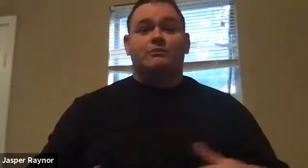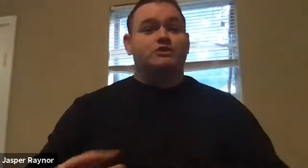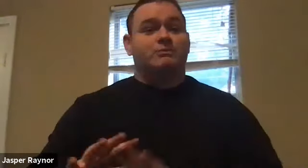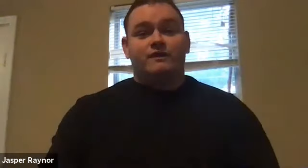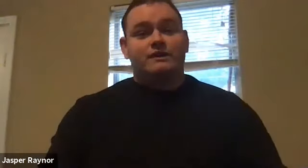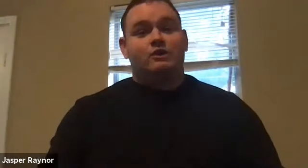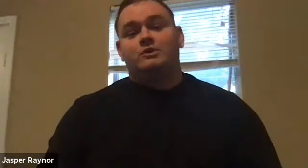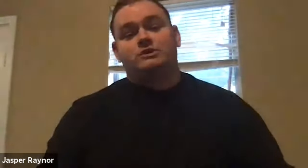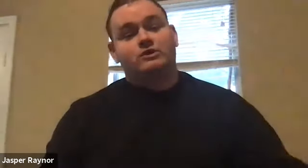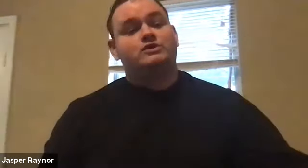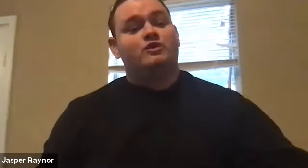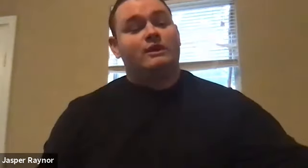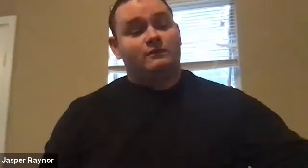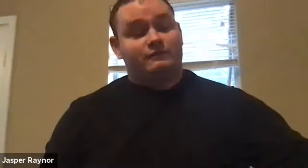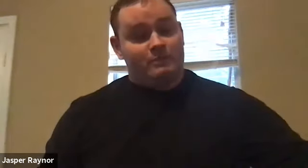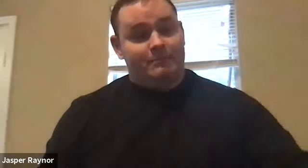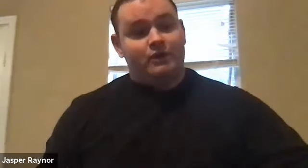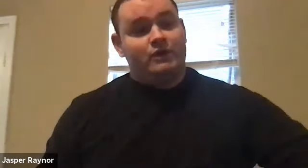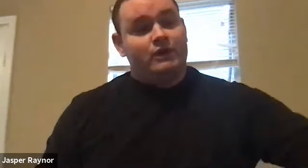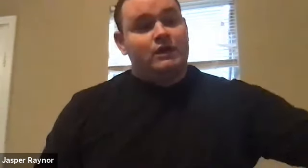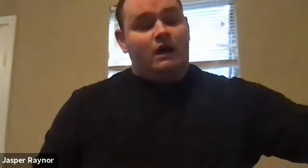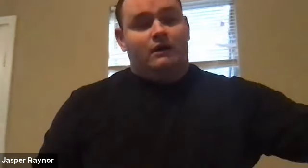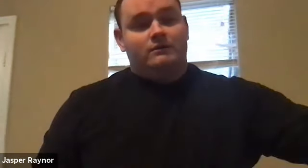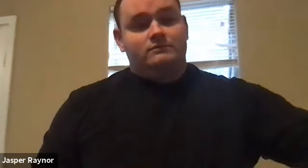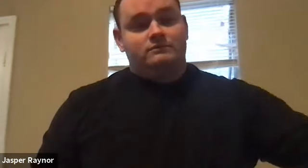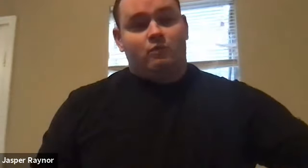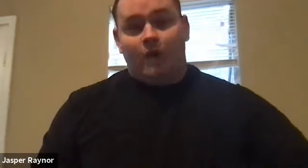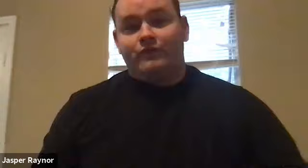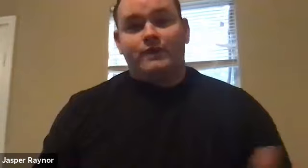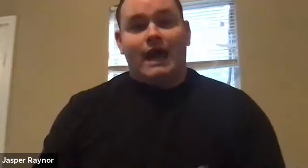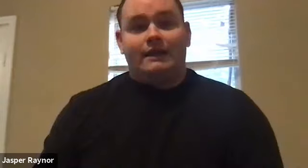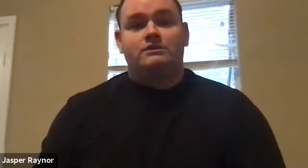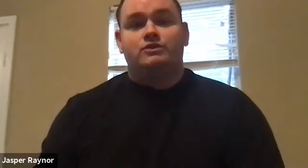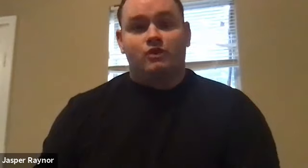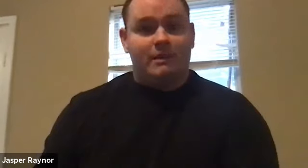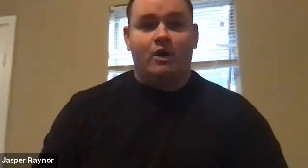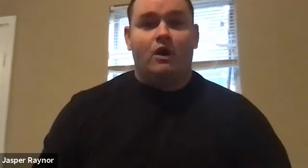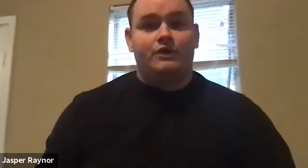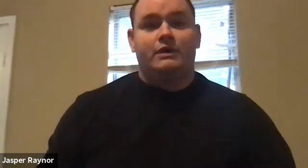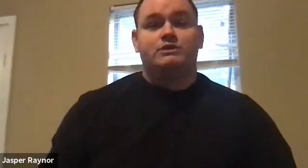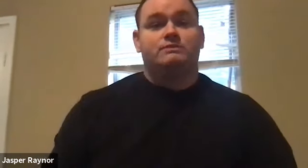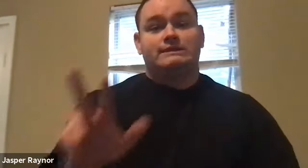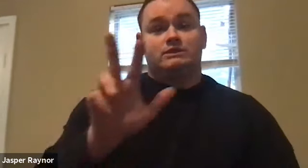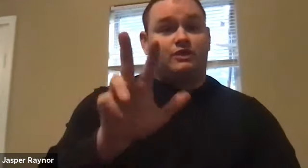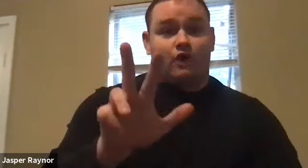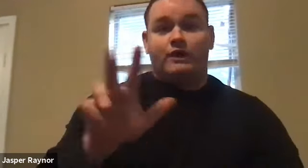numbers are perfectly normal. As long as you remember 1 through 9, you'll remember all your numbers, because it's